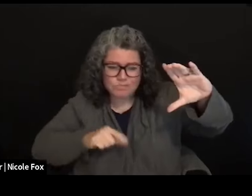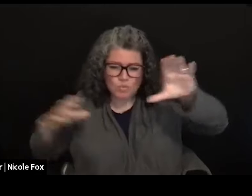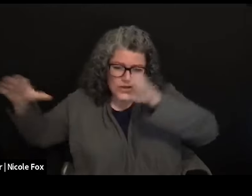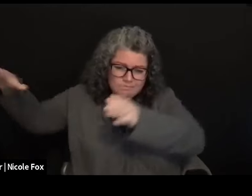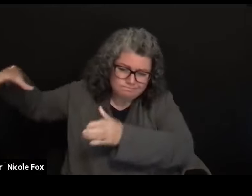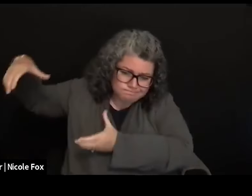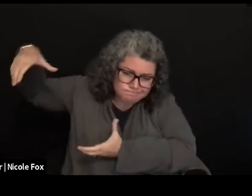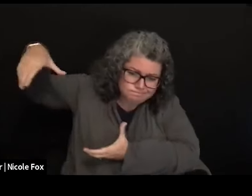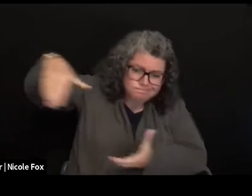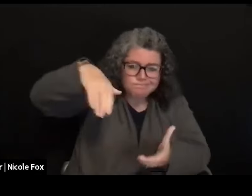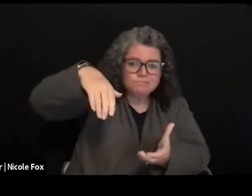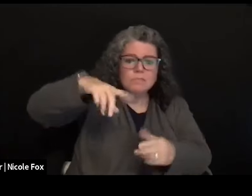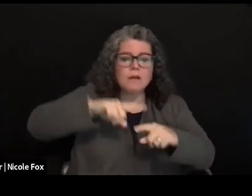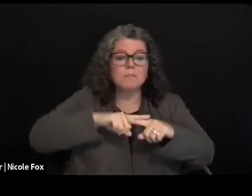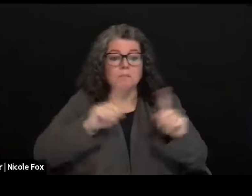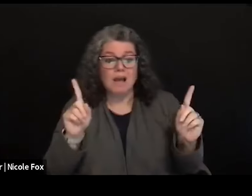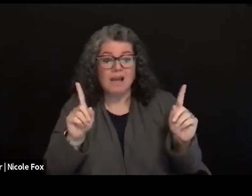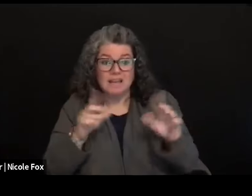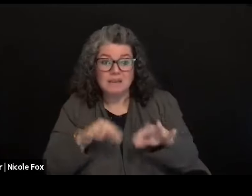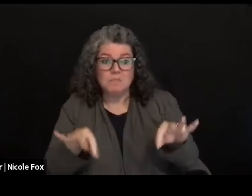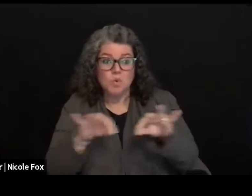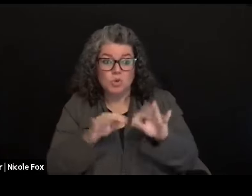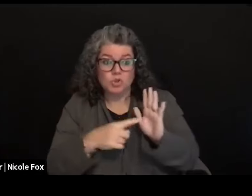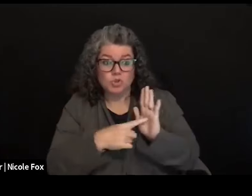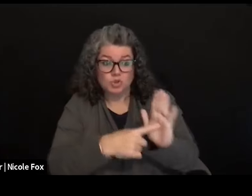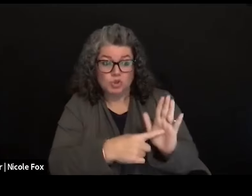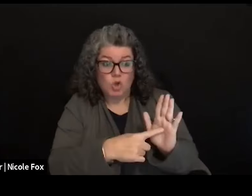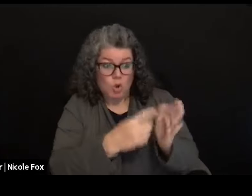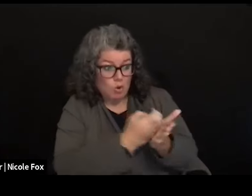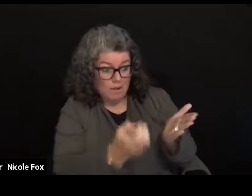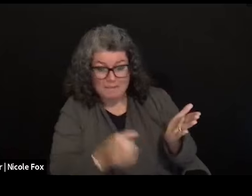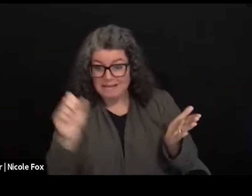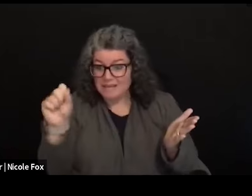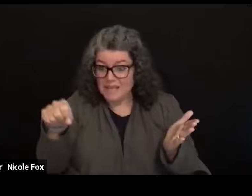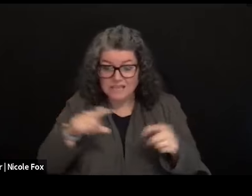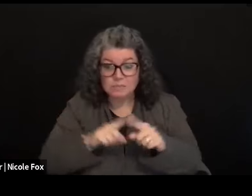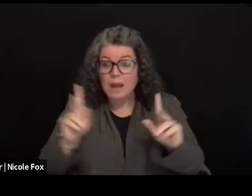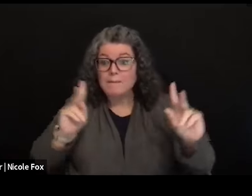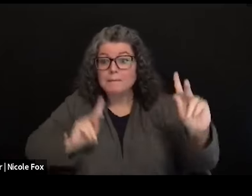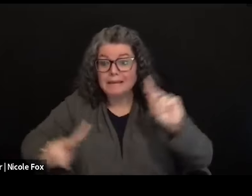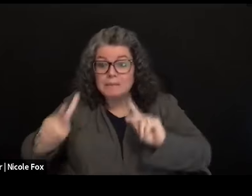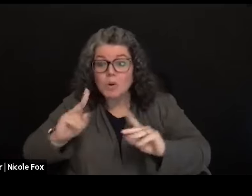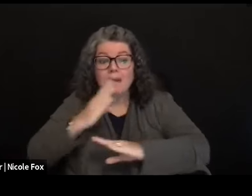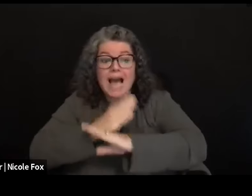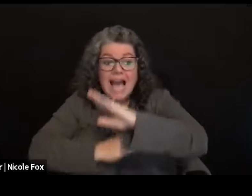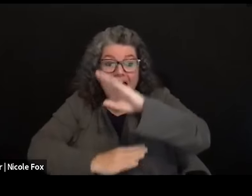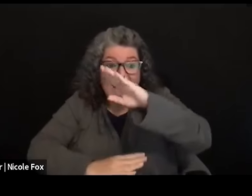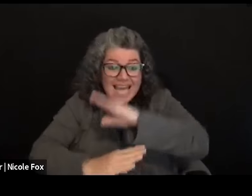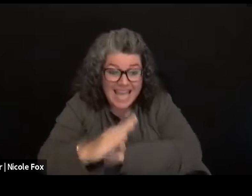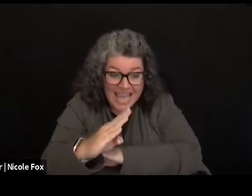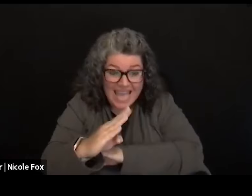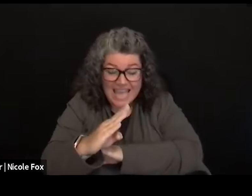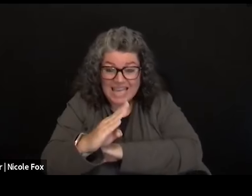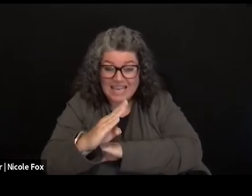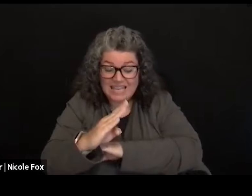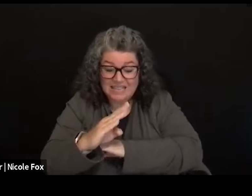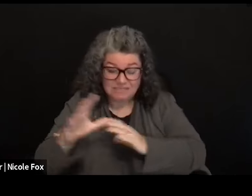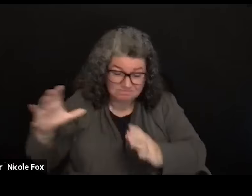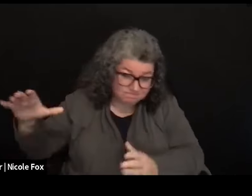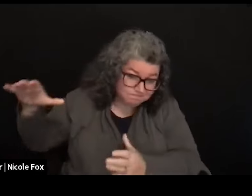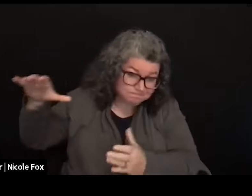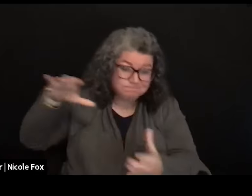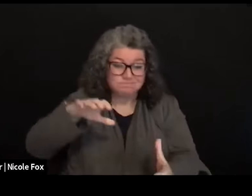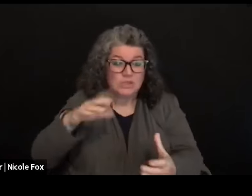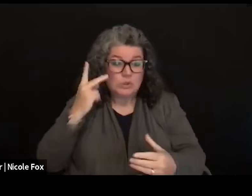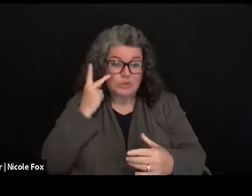think it's important to show that we also have to do these things by hand. So you literally, if you can't see, you see a large